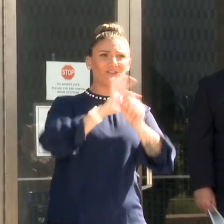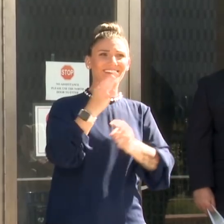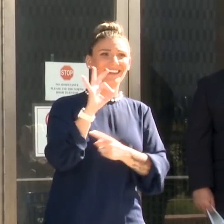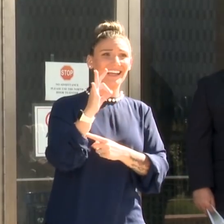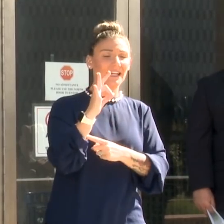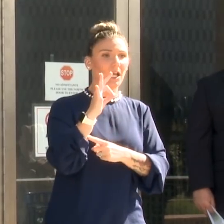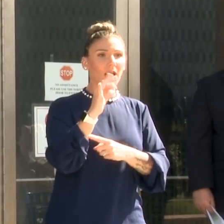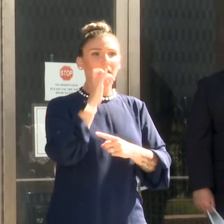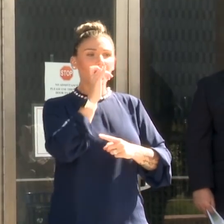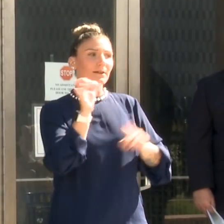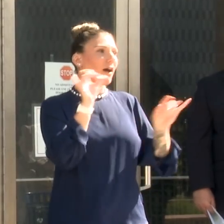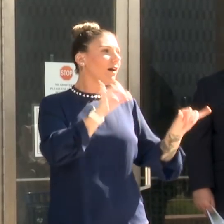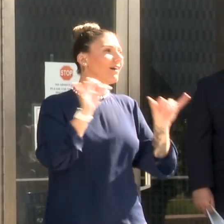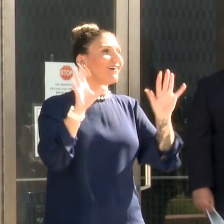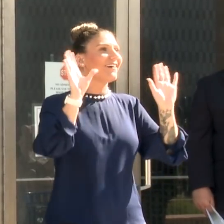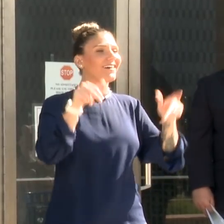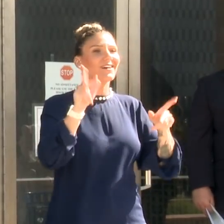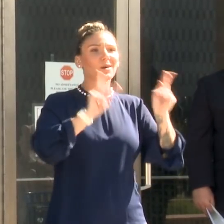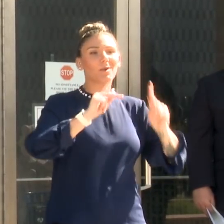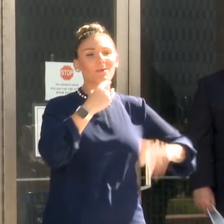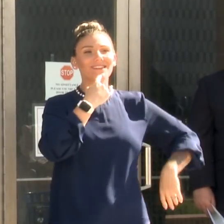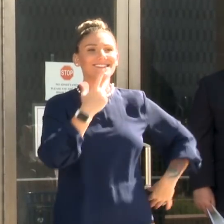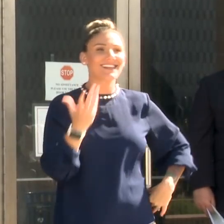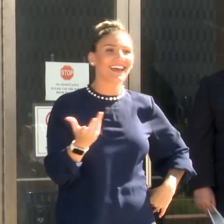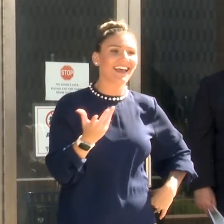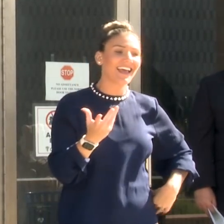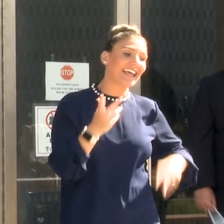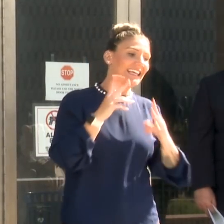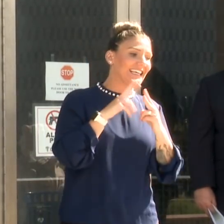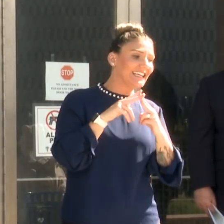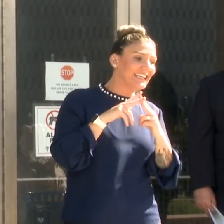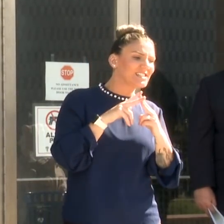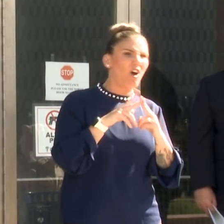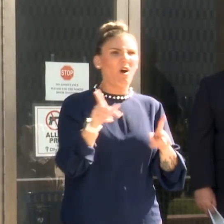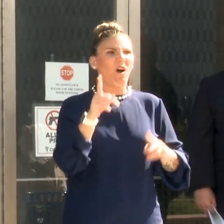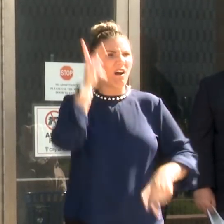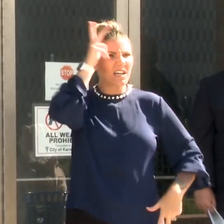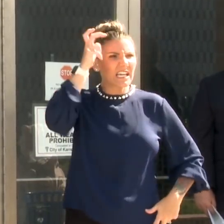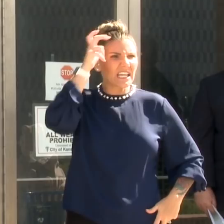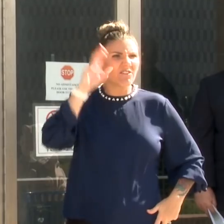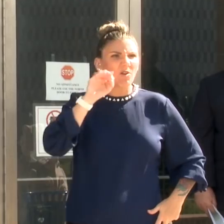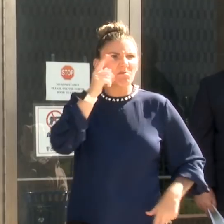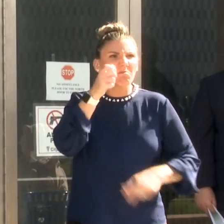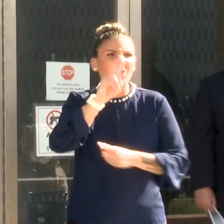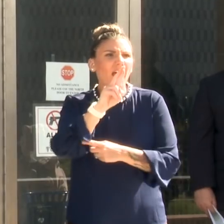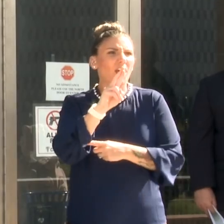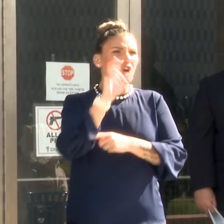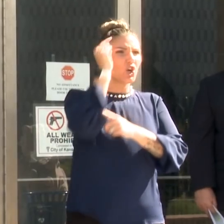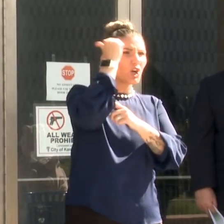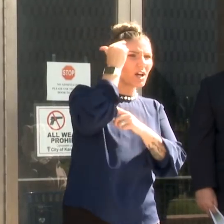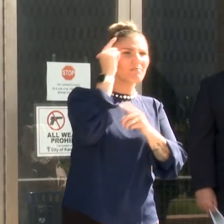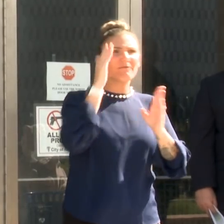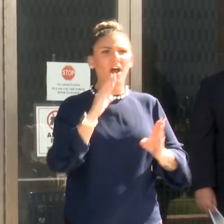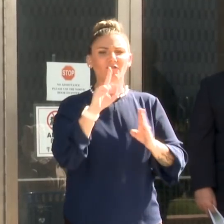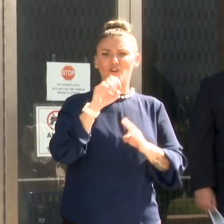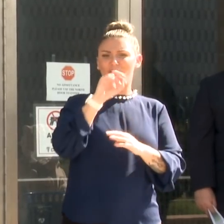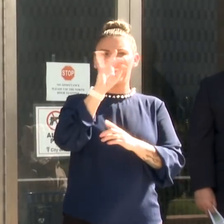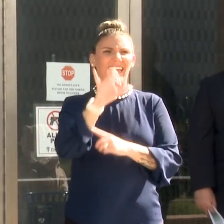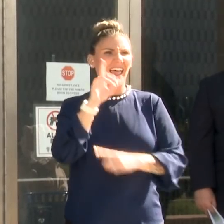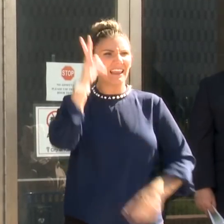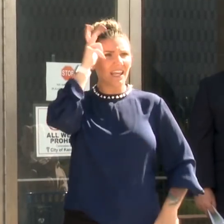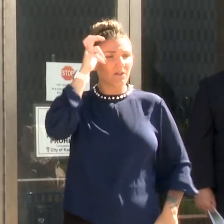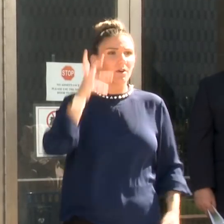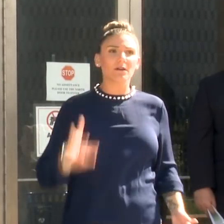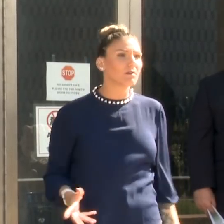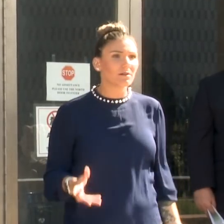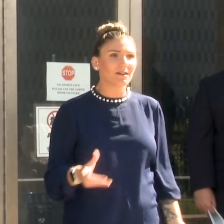not a coincidence. I know some folks may say that it's either evil Mayor Lucas or evil Governor Kelly or anyone else under the sun. It's not a mistake